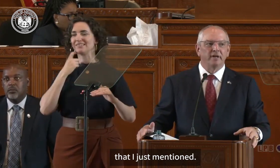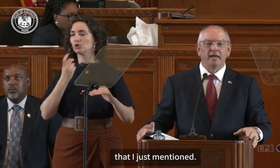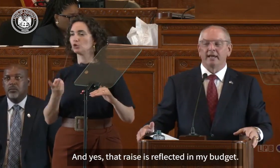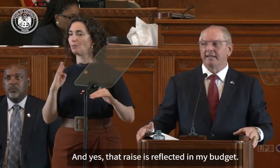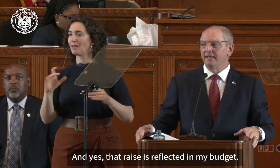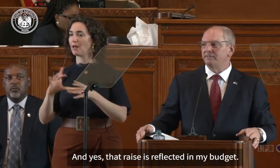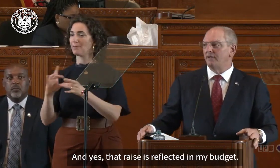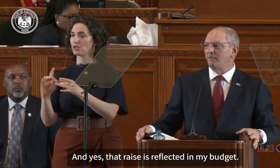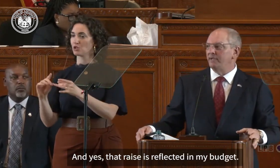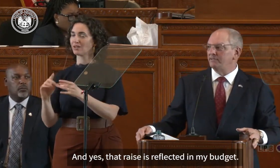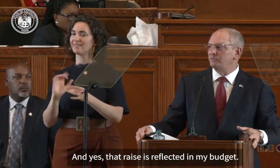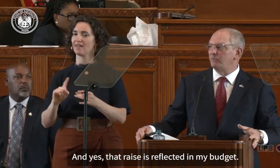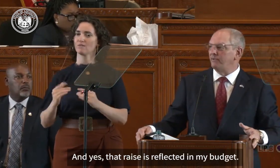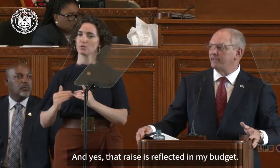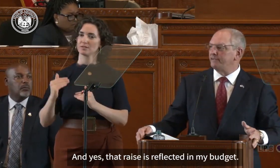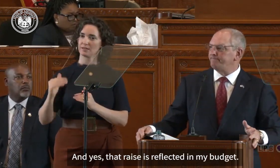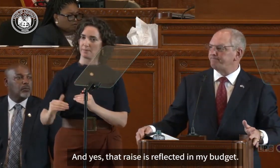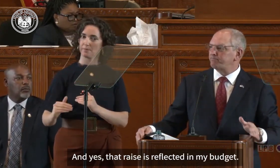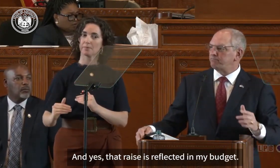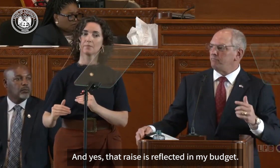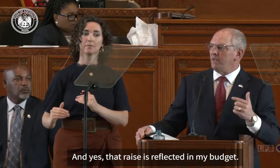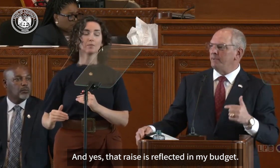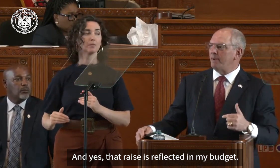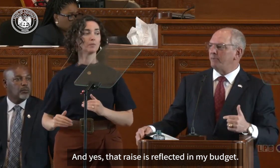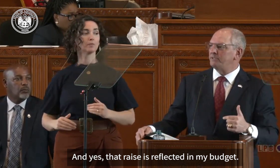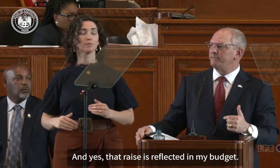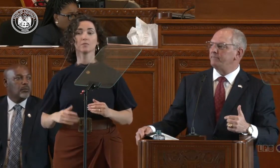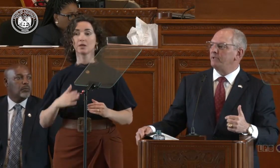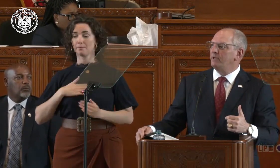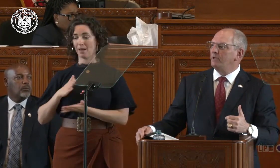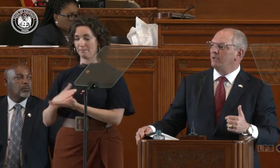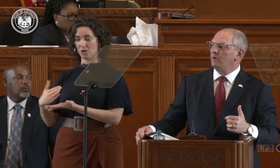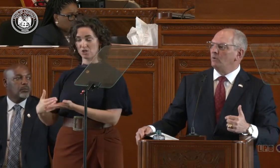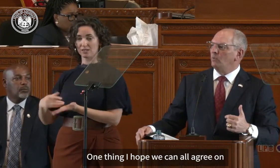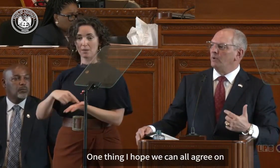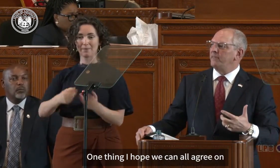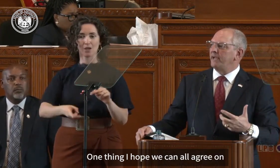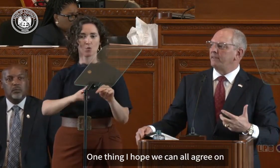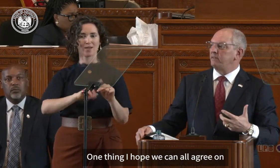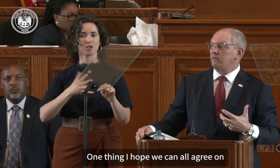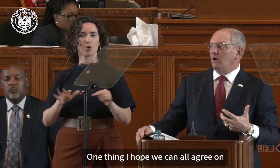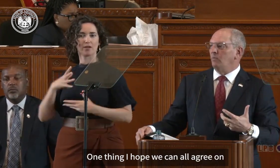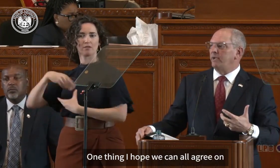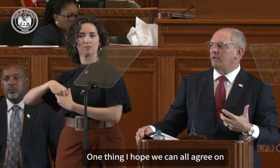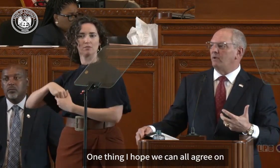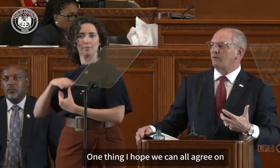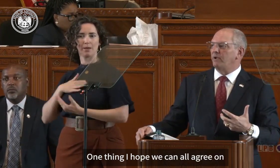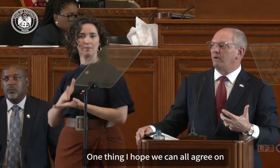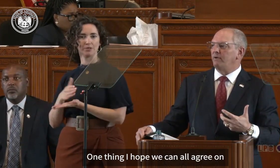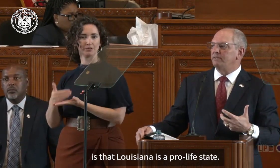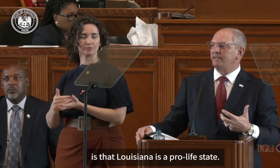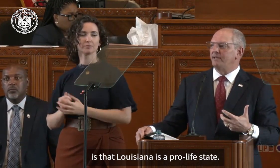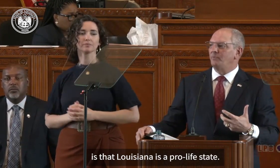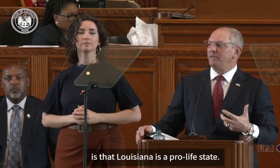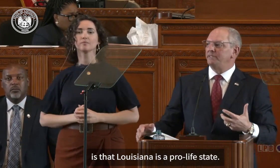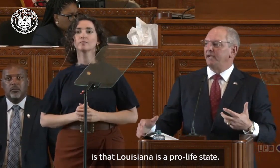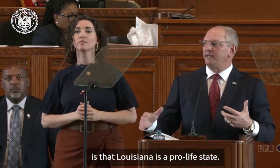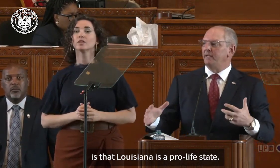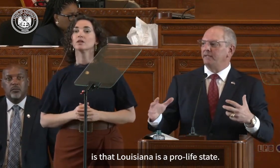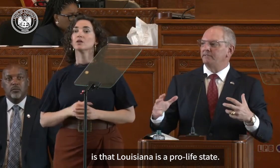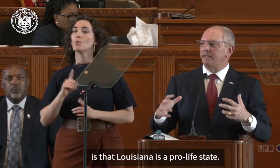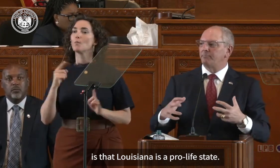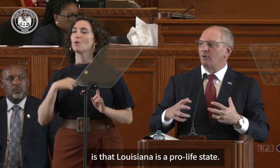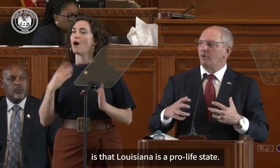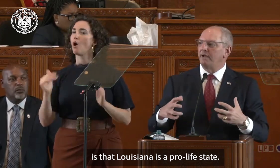mentioned. And yes, that raise is reflected in my budget. One thing I hope we can all agree on is that